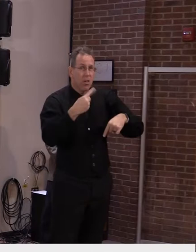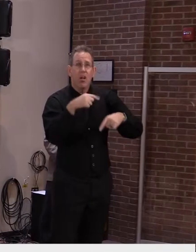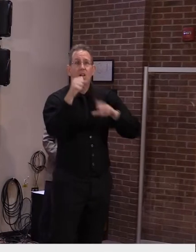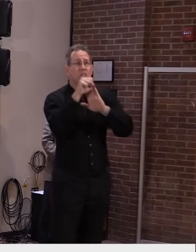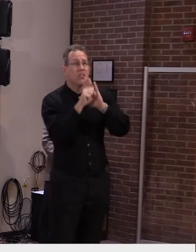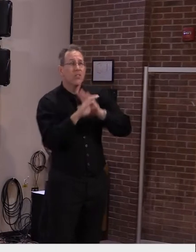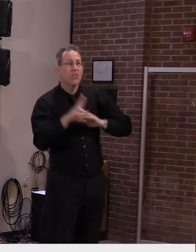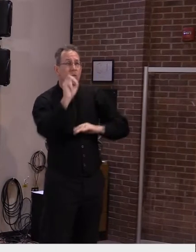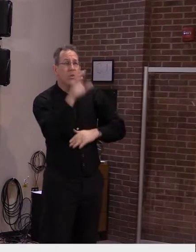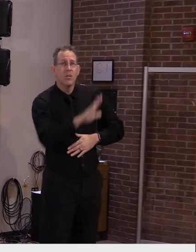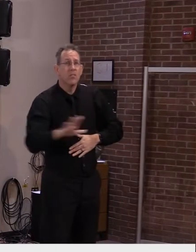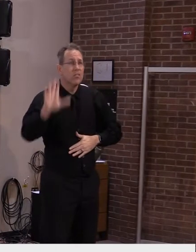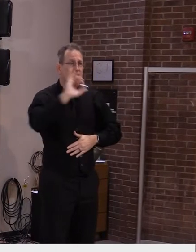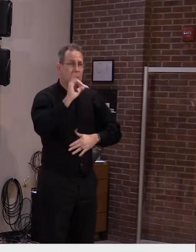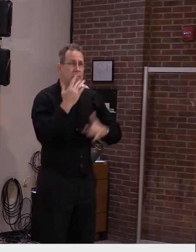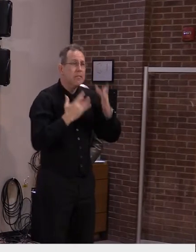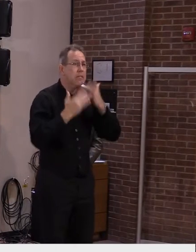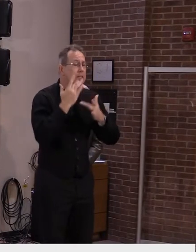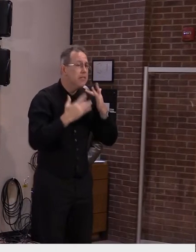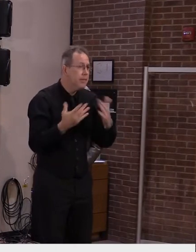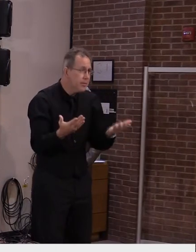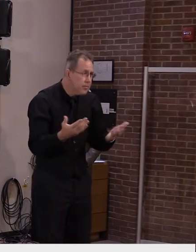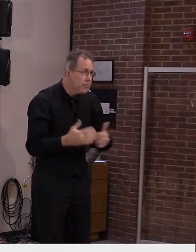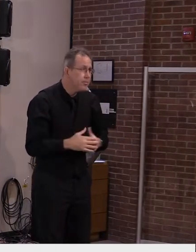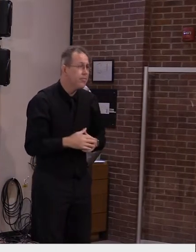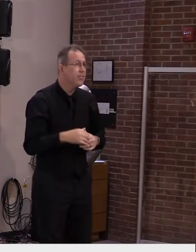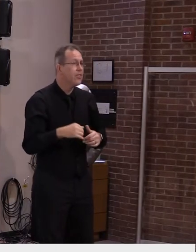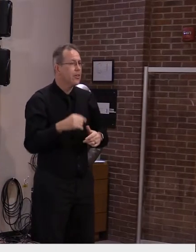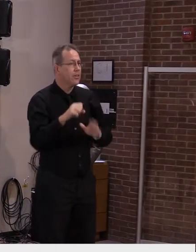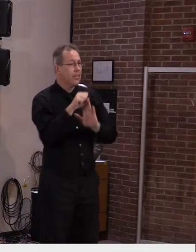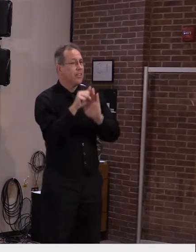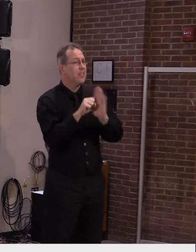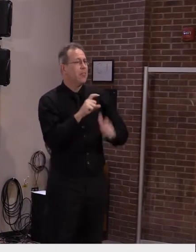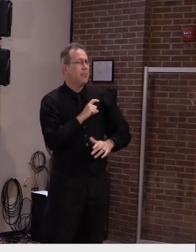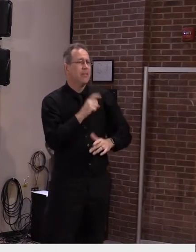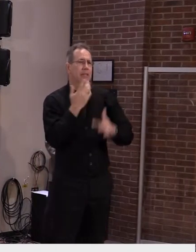VSP as well. But I would say,